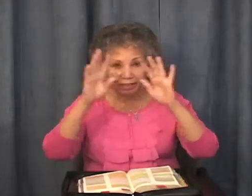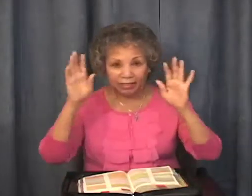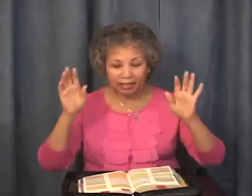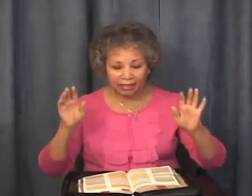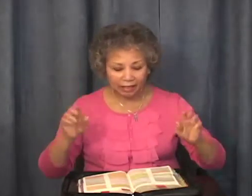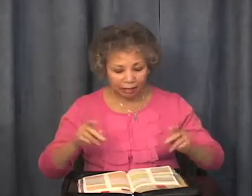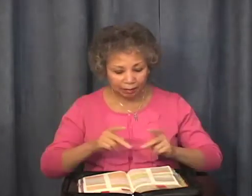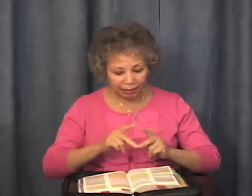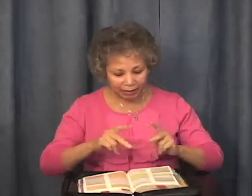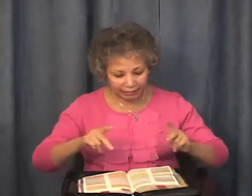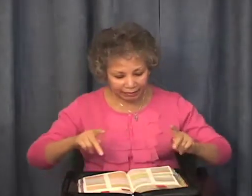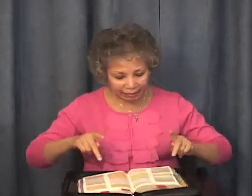heavenly places,